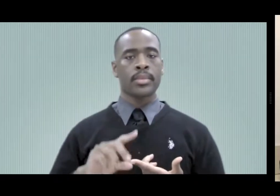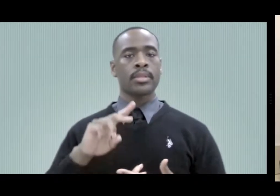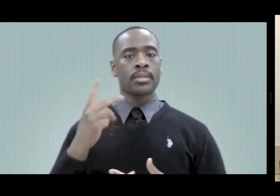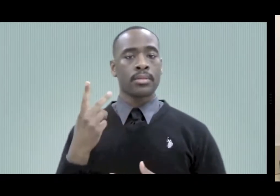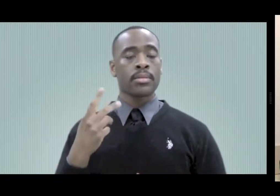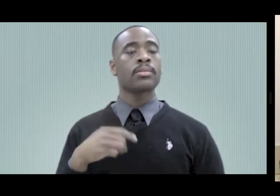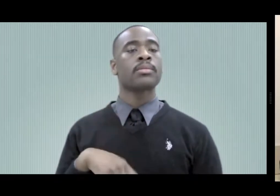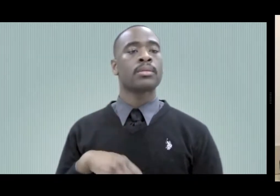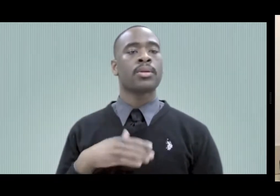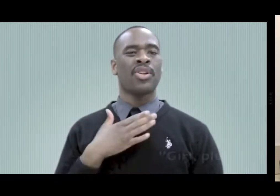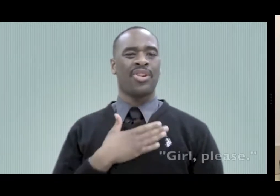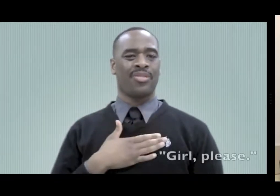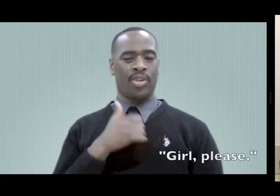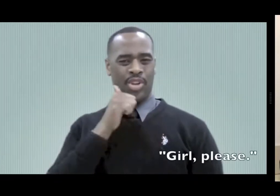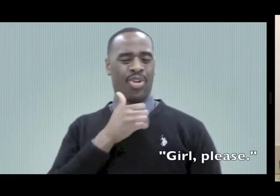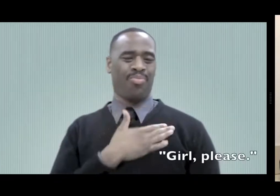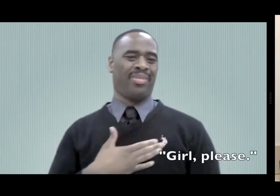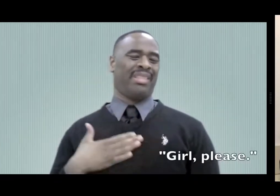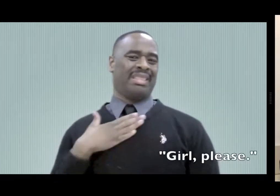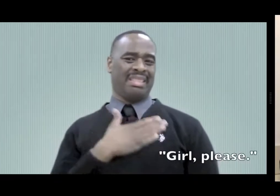slang words.